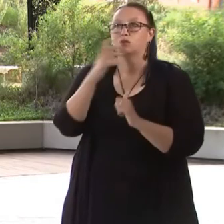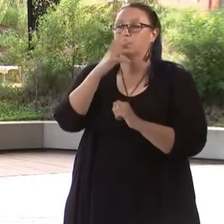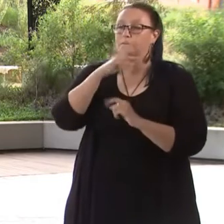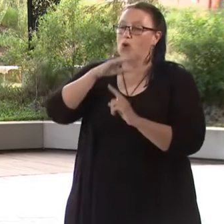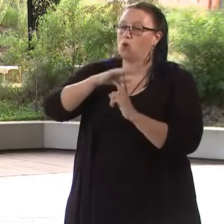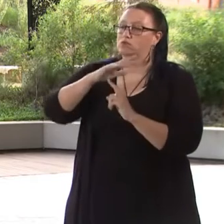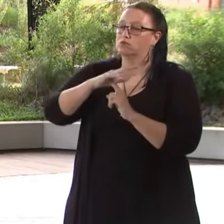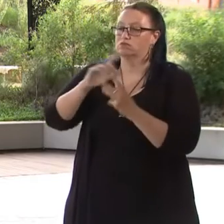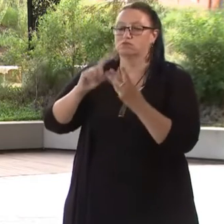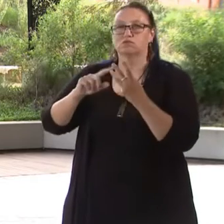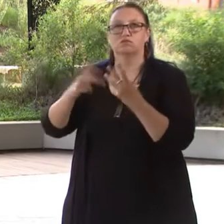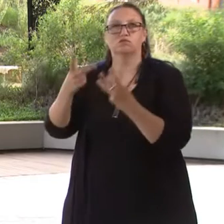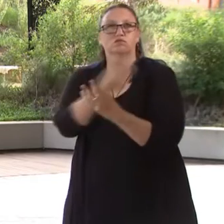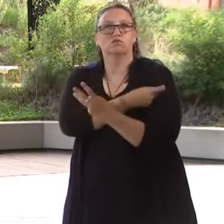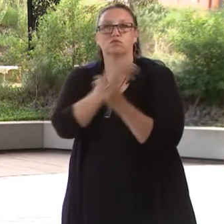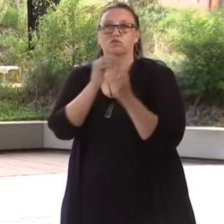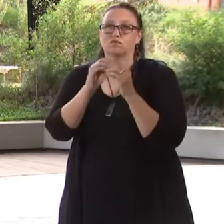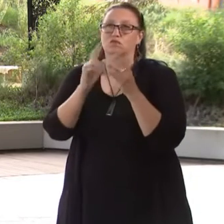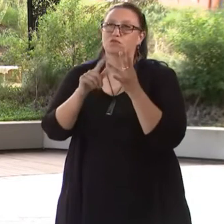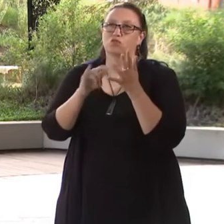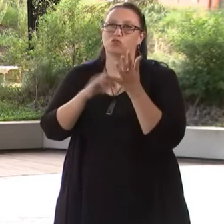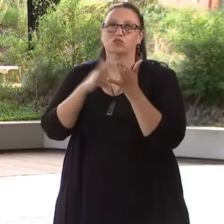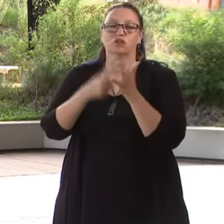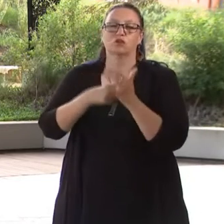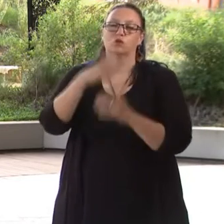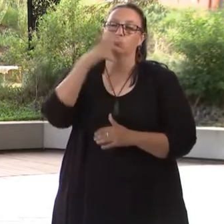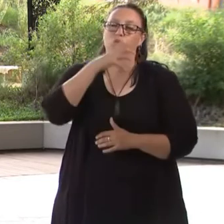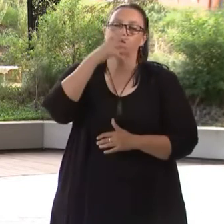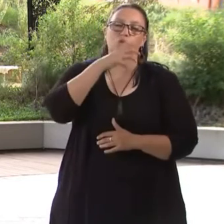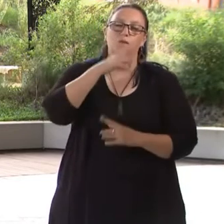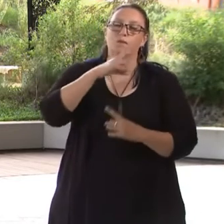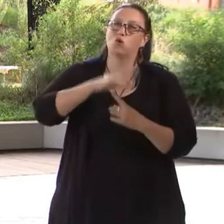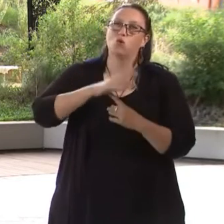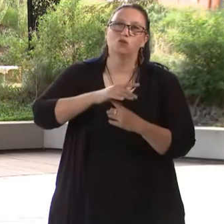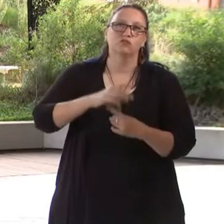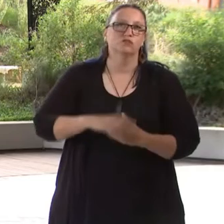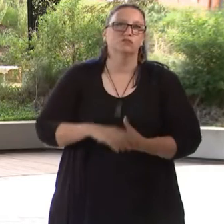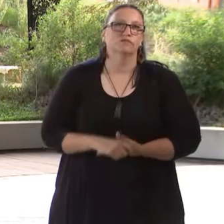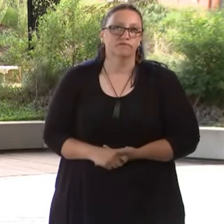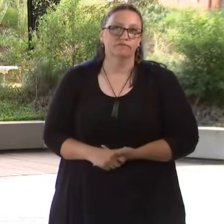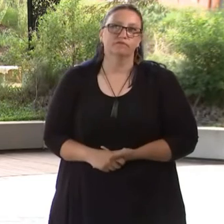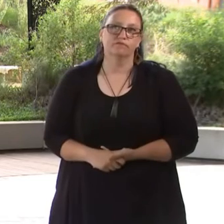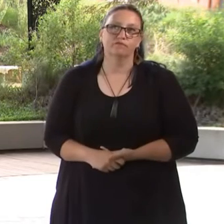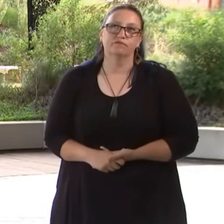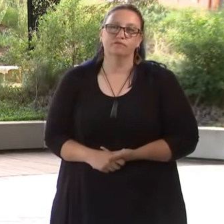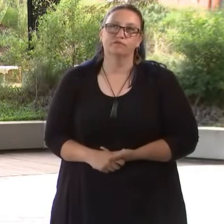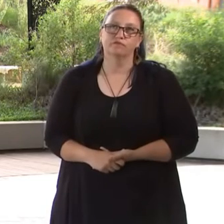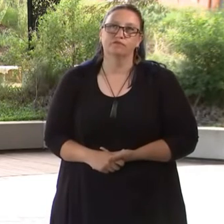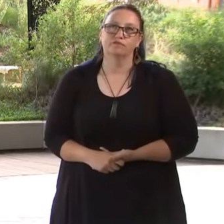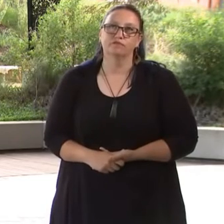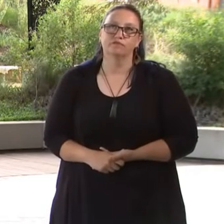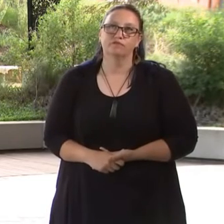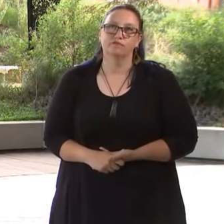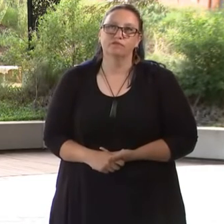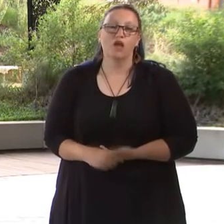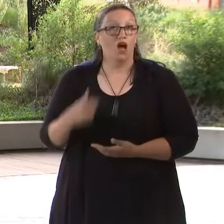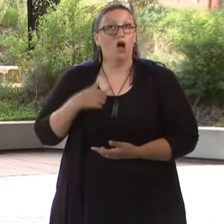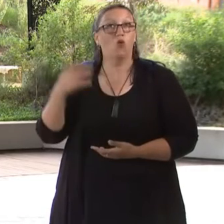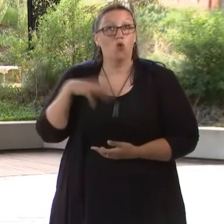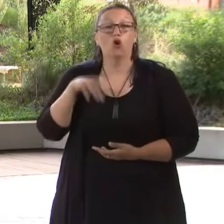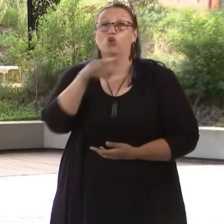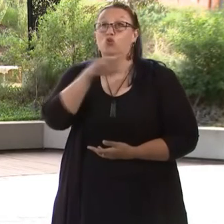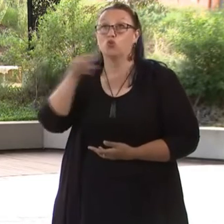importance of a booster dose and getting that booster quickly and promptly to afford the maximum protection against the